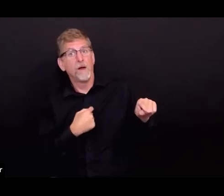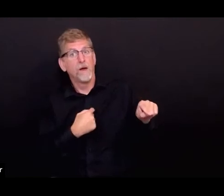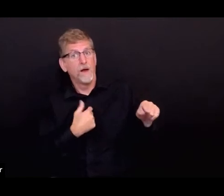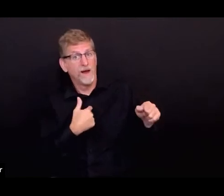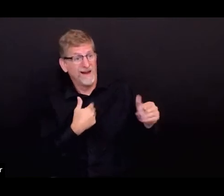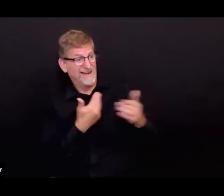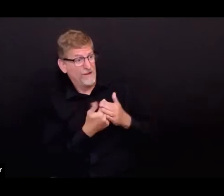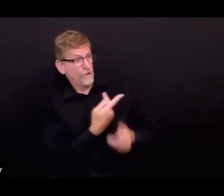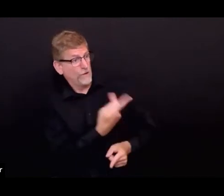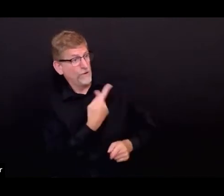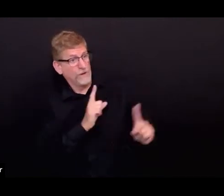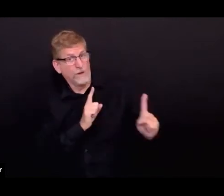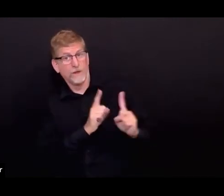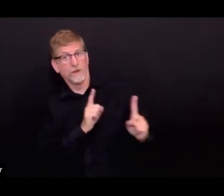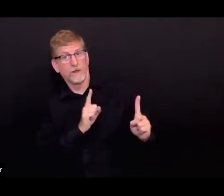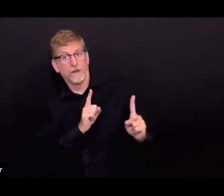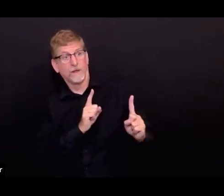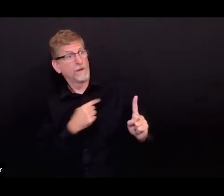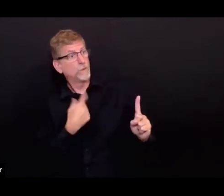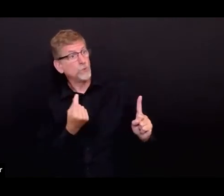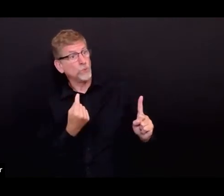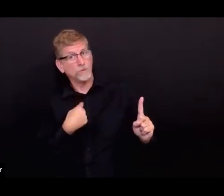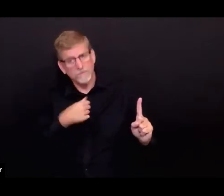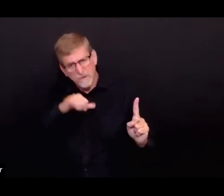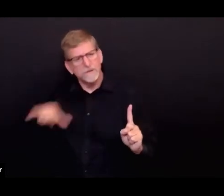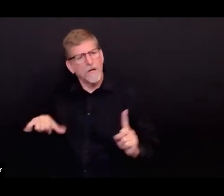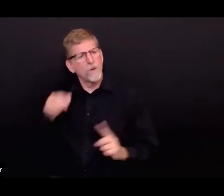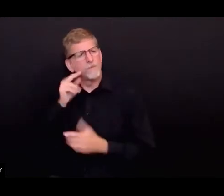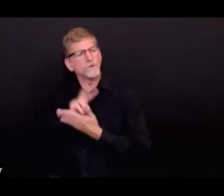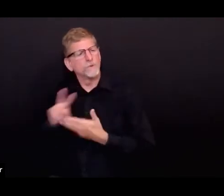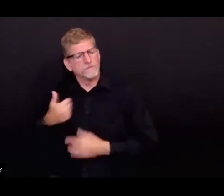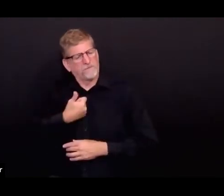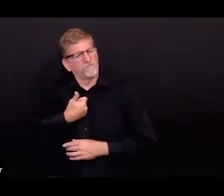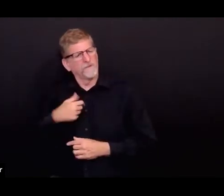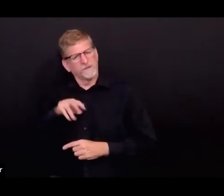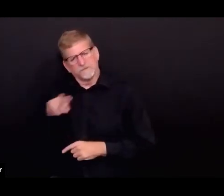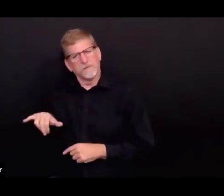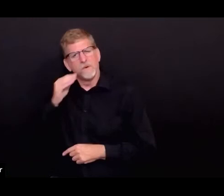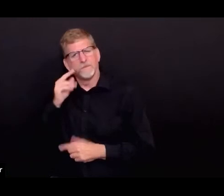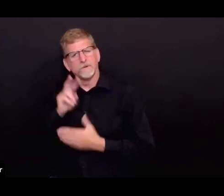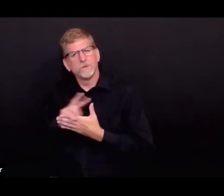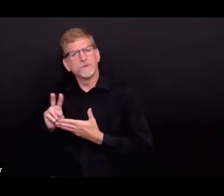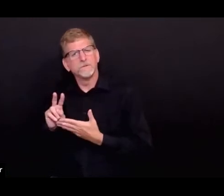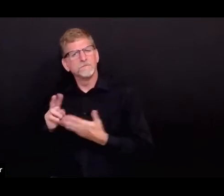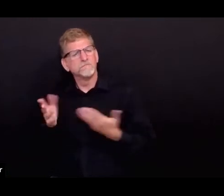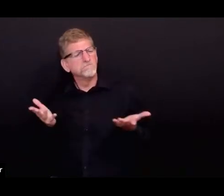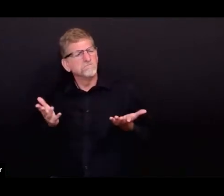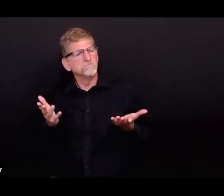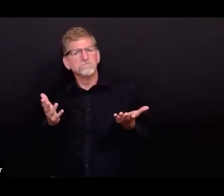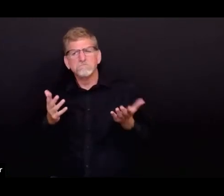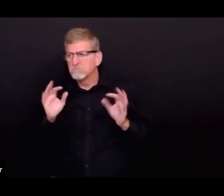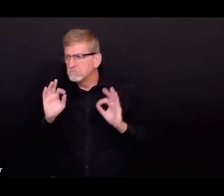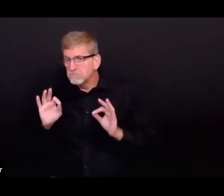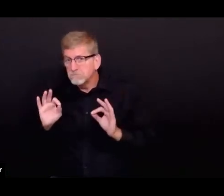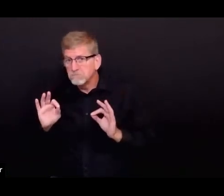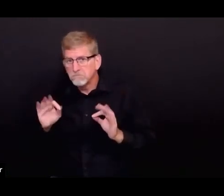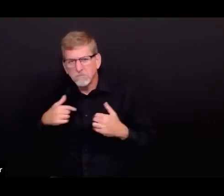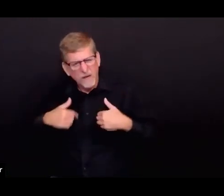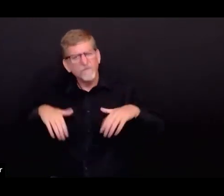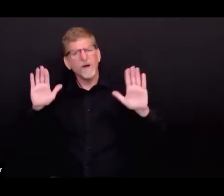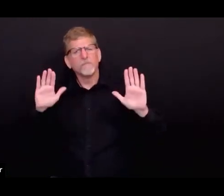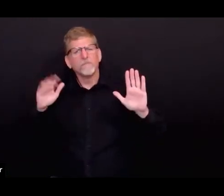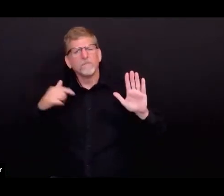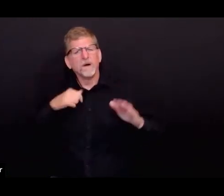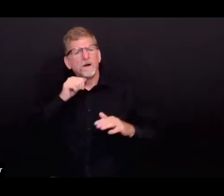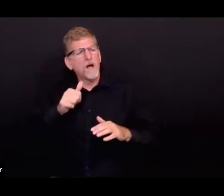I isolated for 14 days. A lot of folks are making these sacrifices, and it just kind of takes people to individually do that. So no,